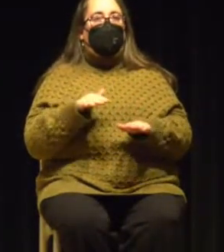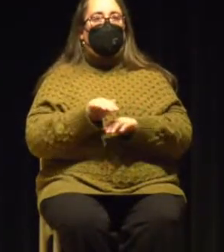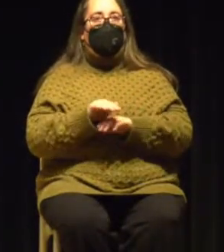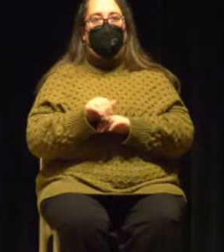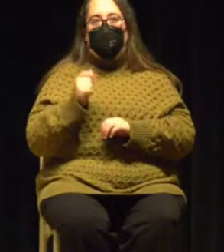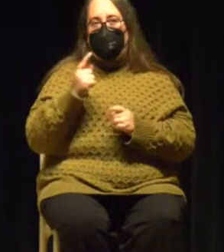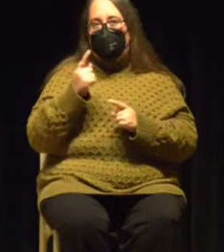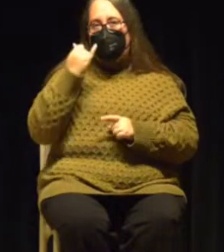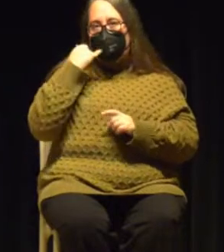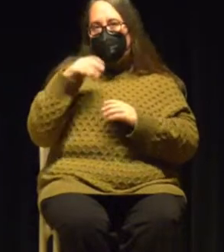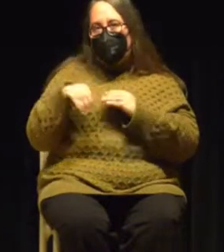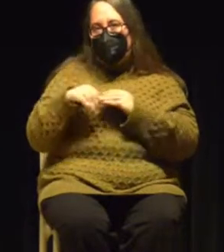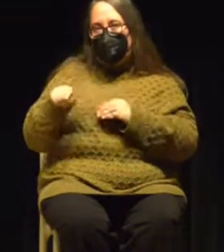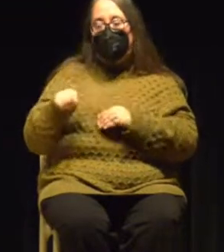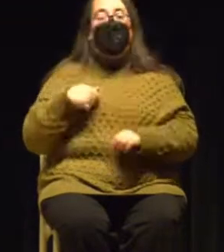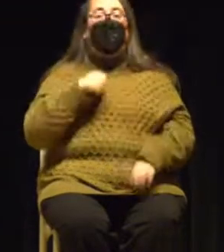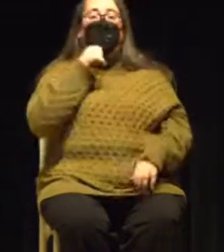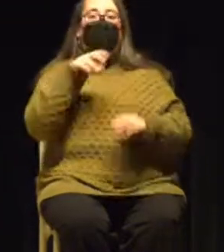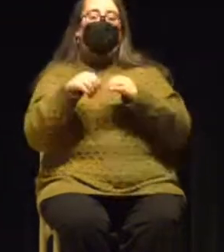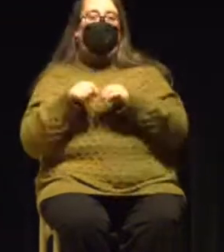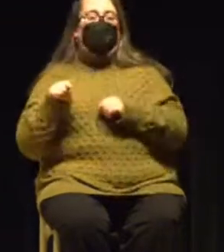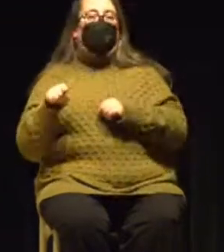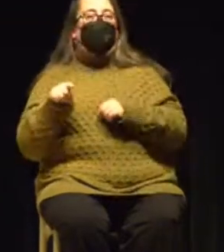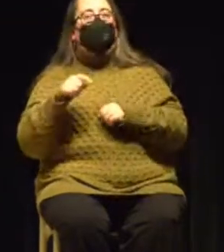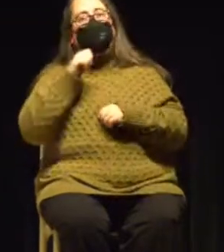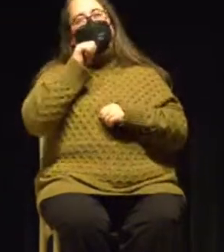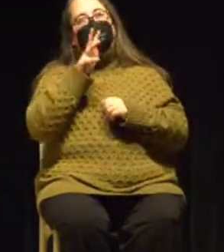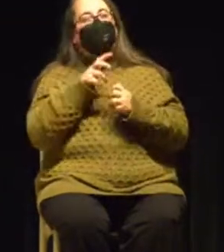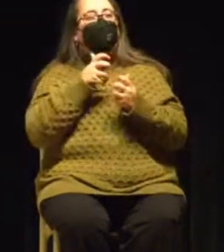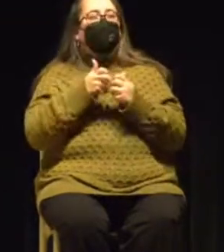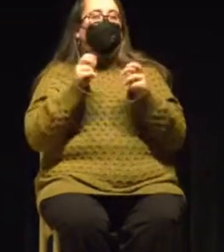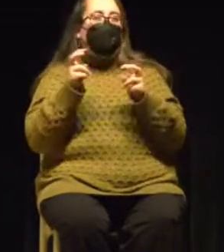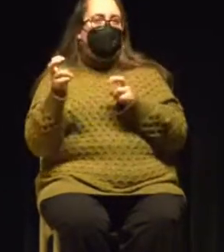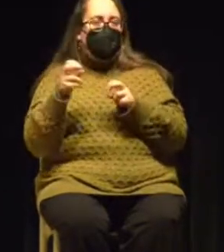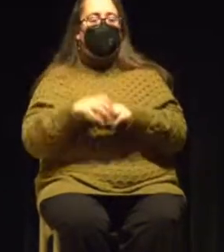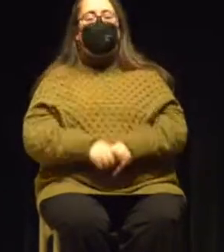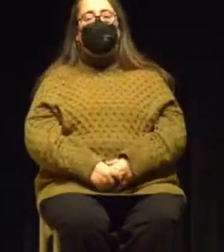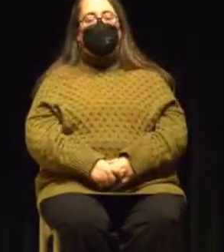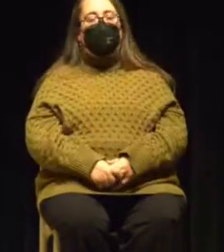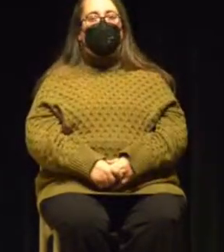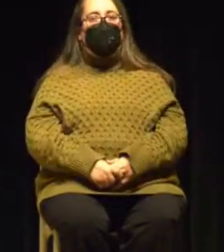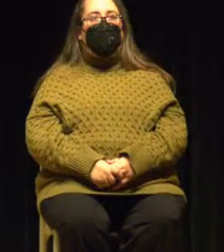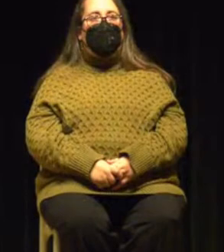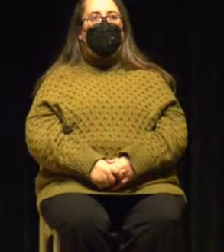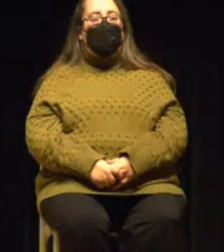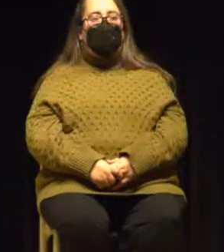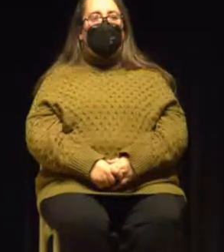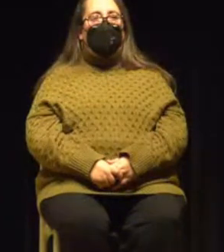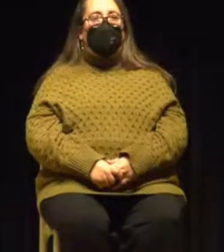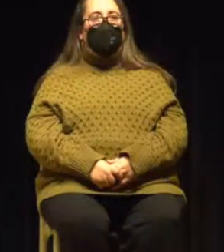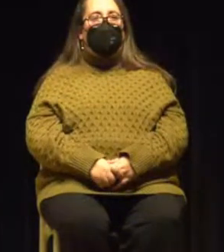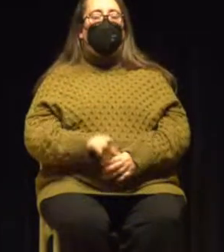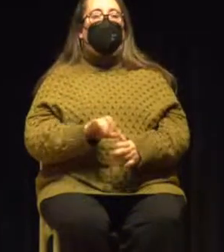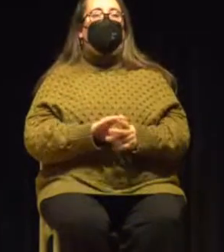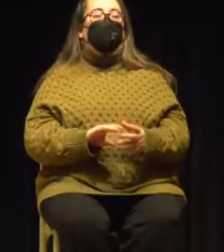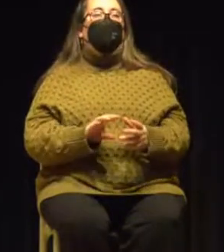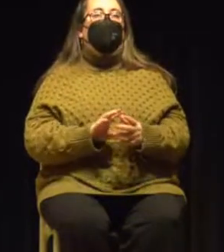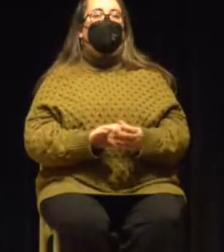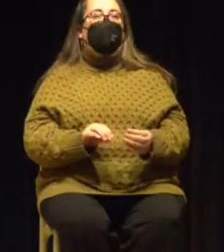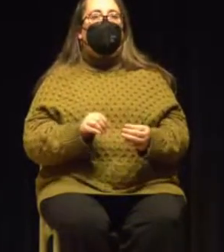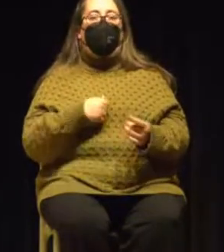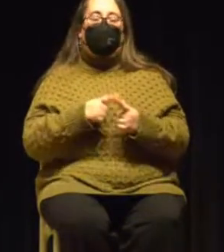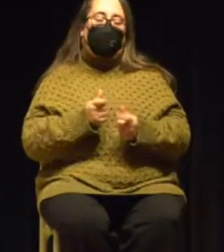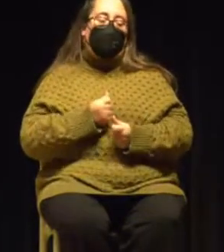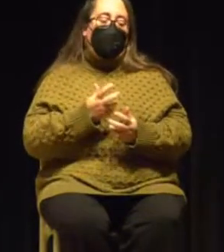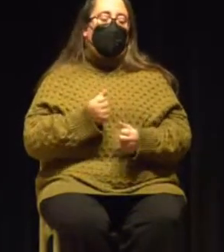if you were going to put it in here. I didn't put it in here because it didn't kind of quite fit the theme. Mm-hmm. But that story is like, you know, I just got to get it